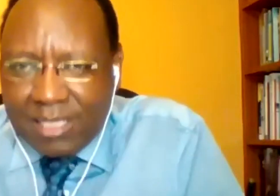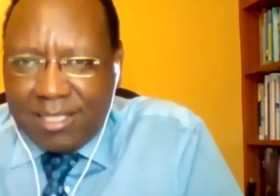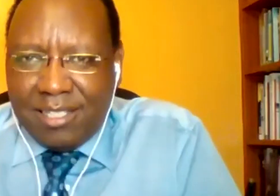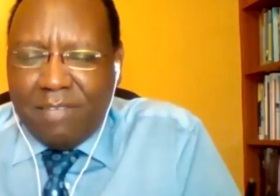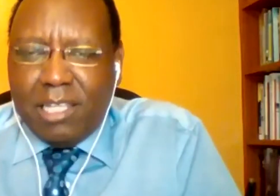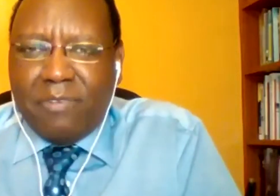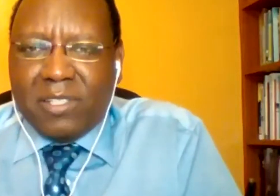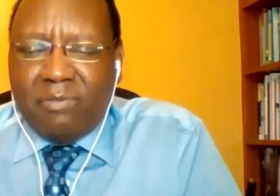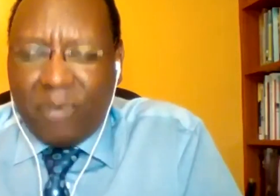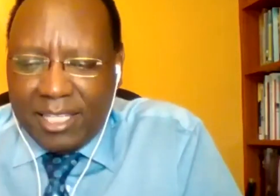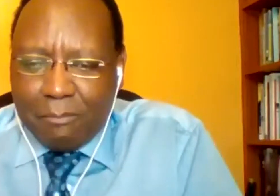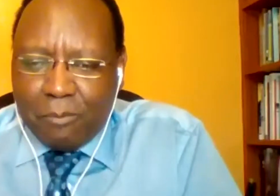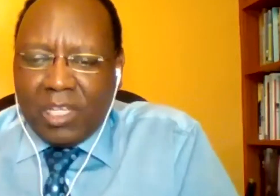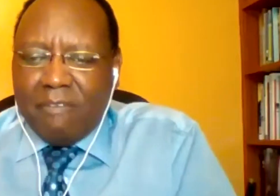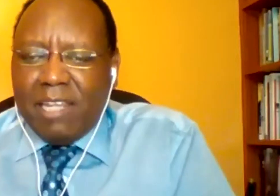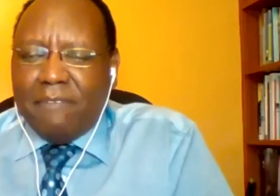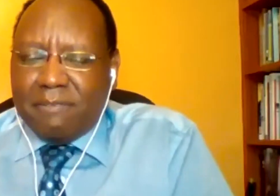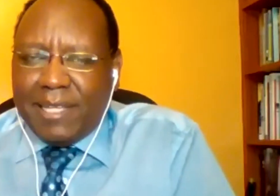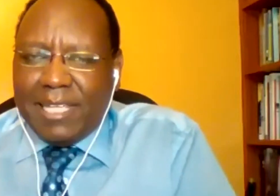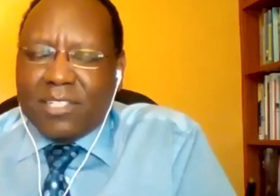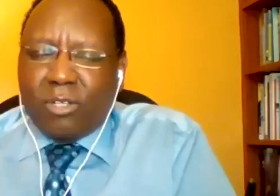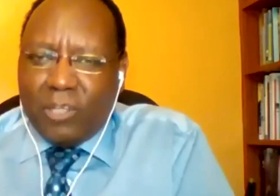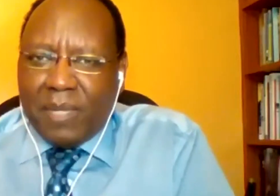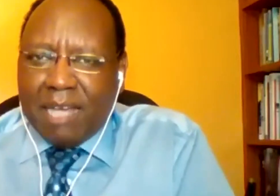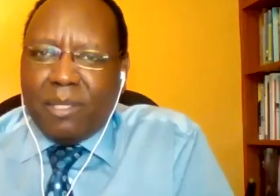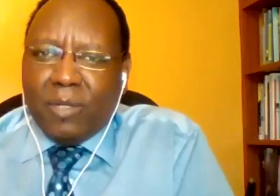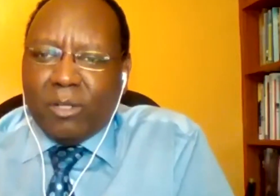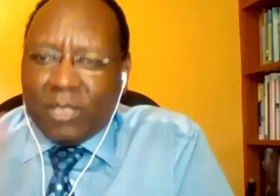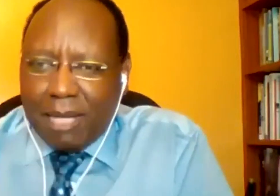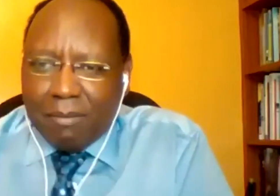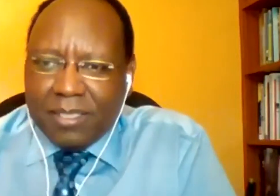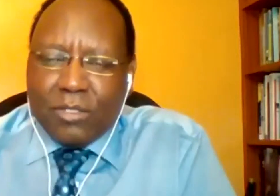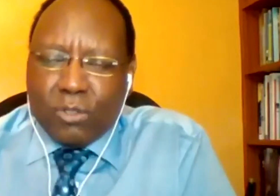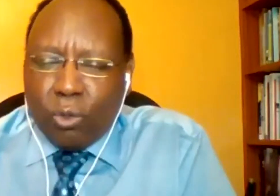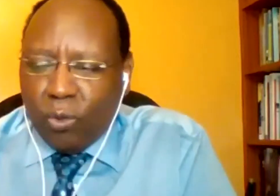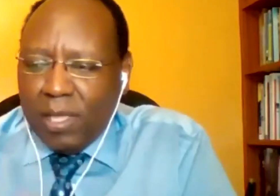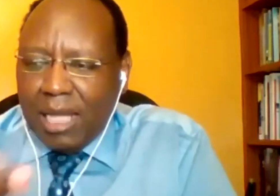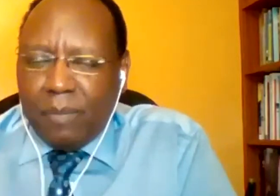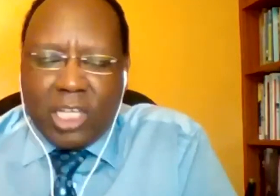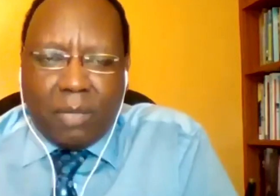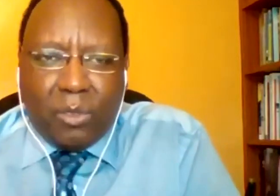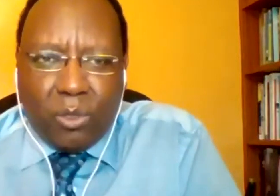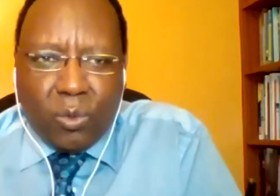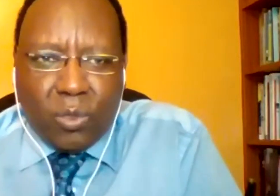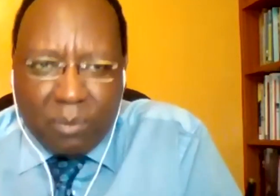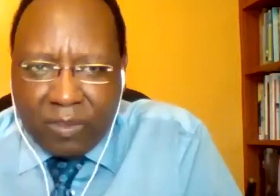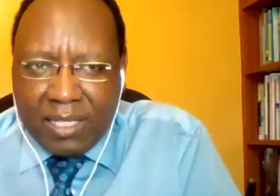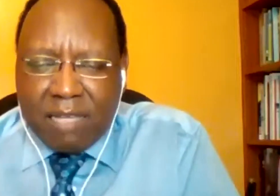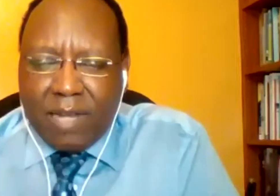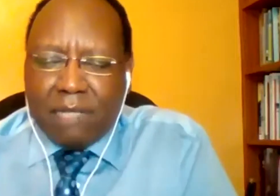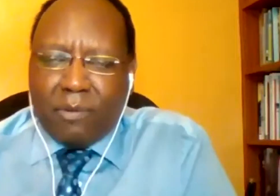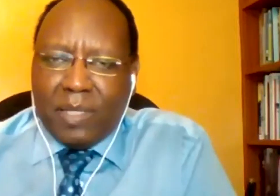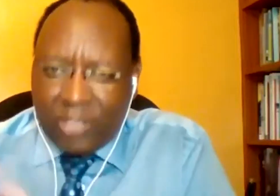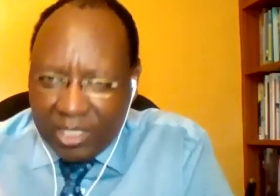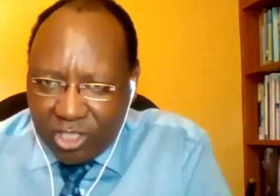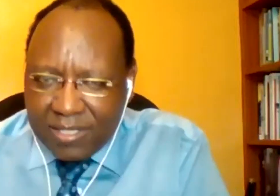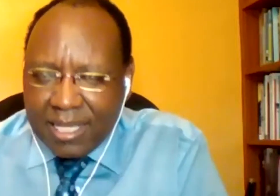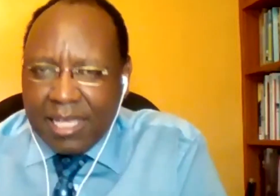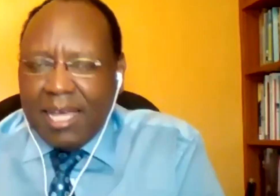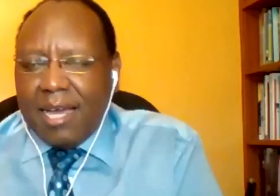stuff out there, but it is not connecting. You're putting things out there, and the only thing that you